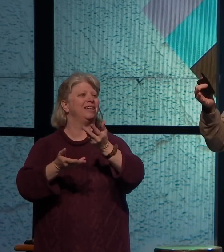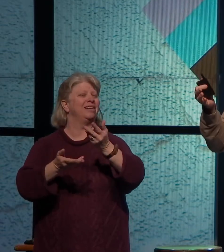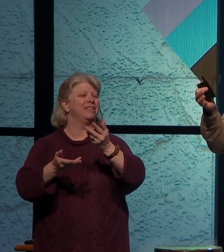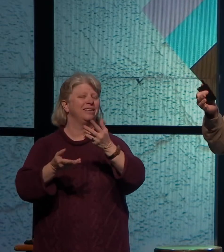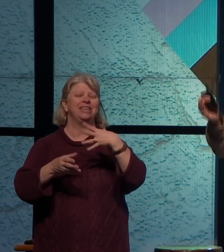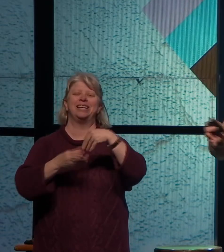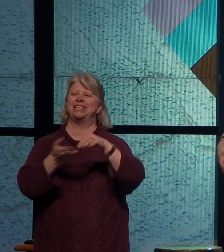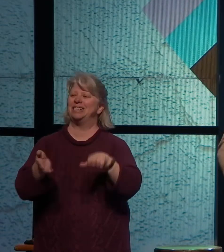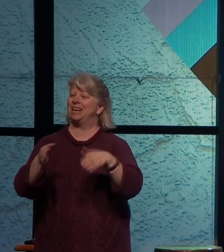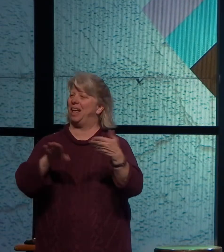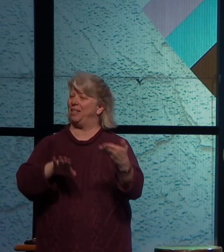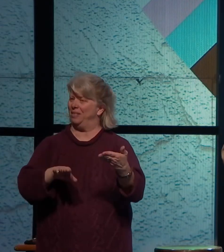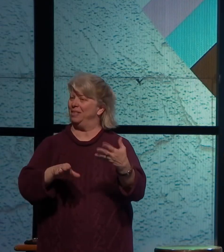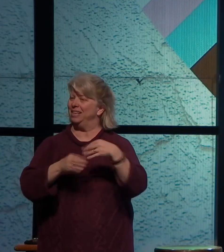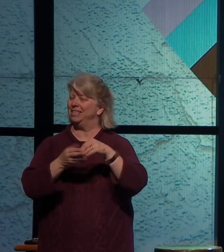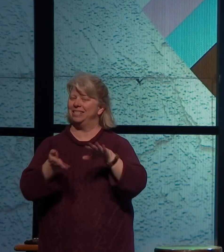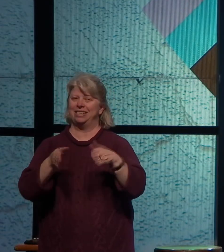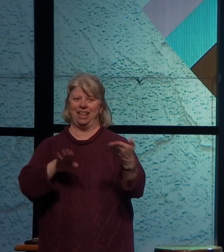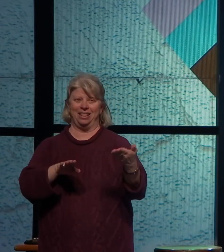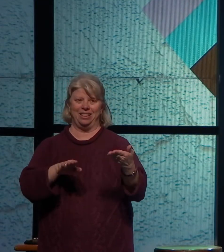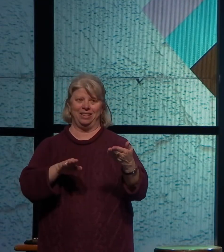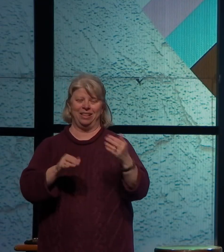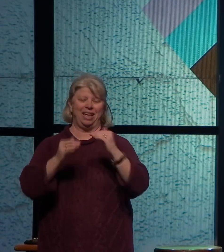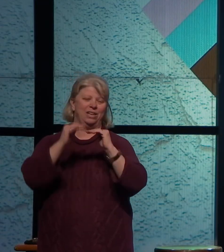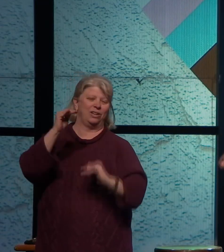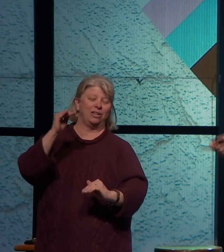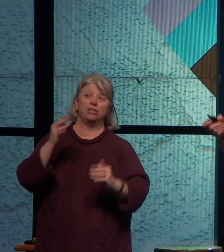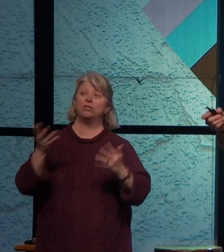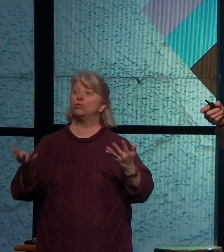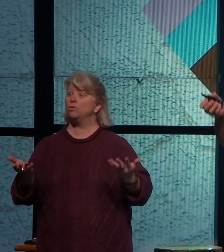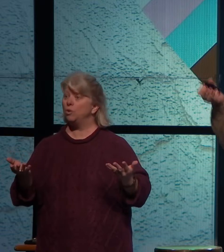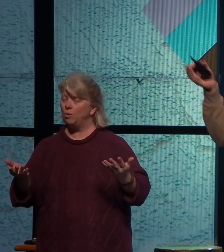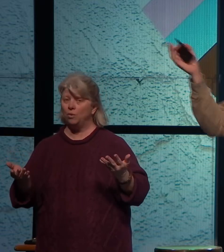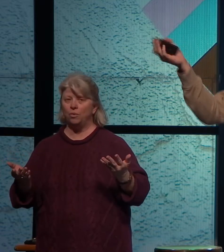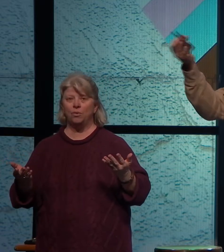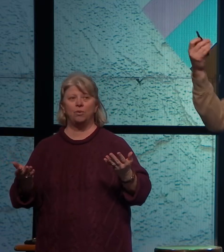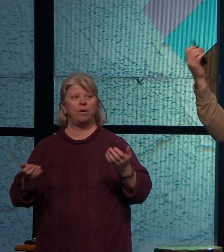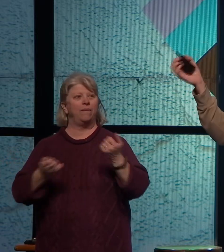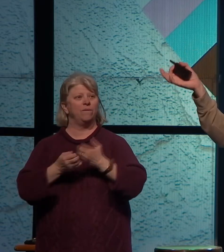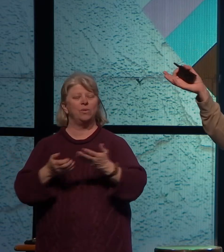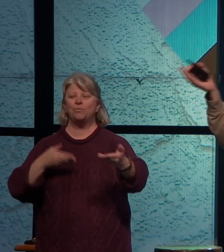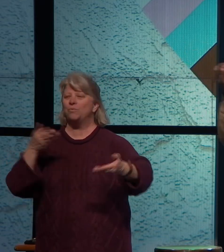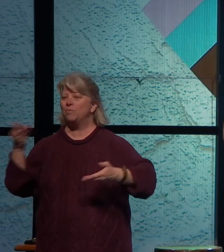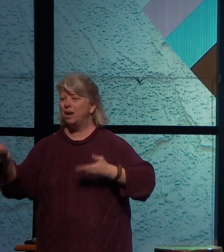death and injustice. So everyone is welcome to the table